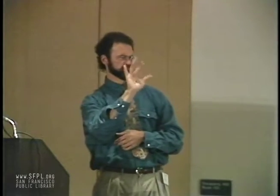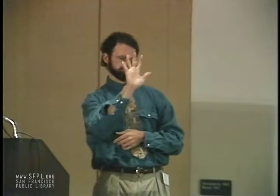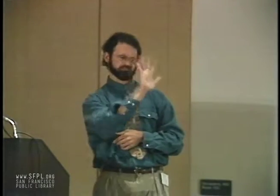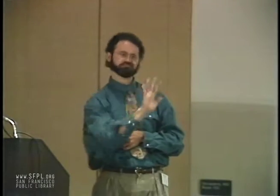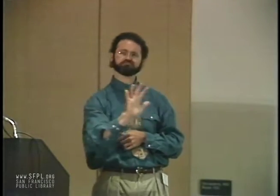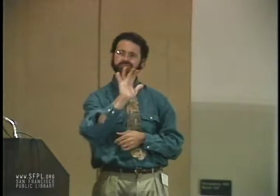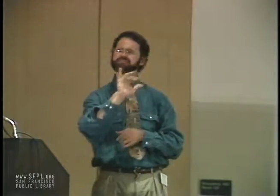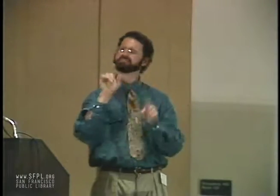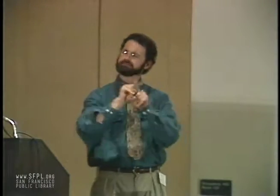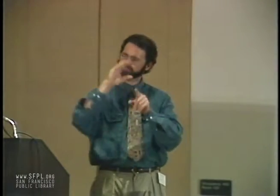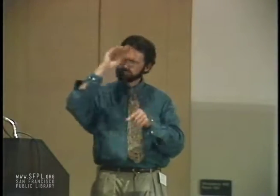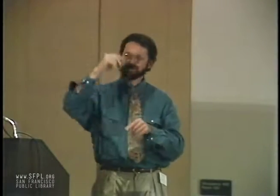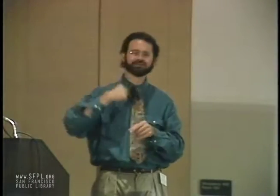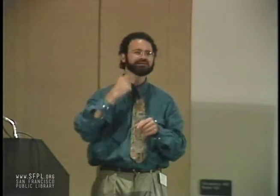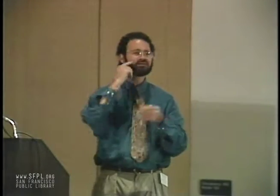conflict. And back about